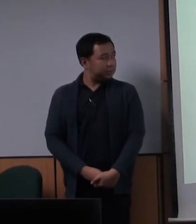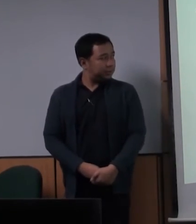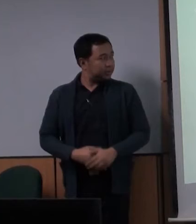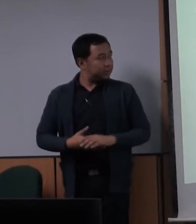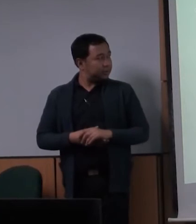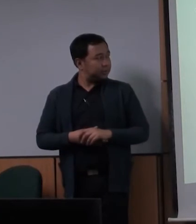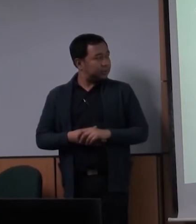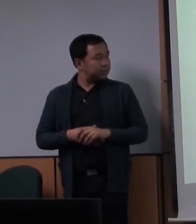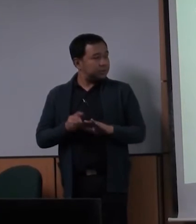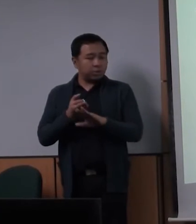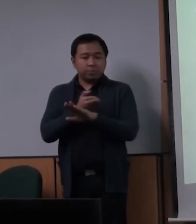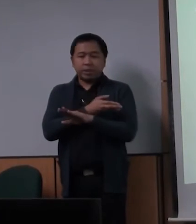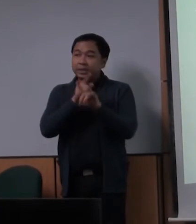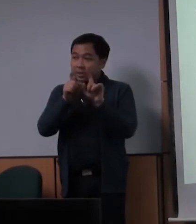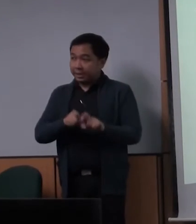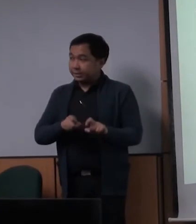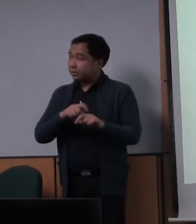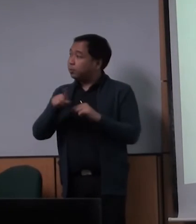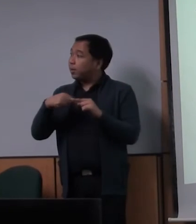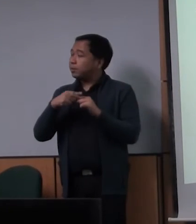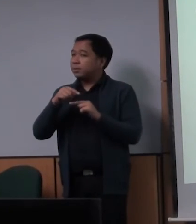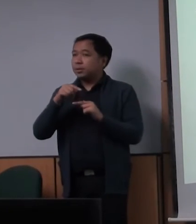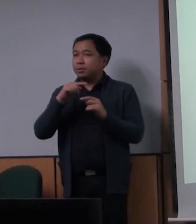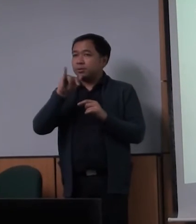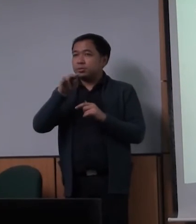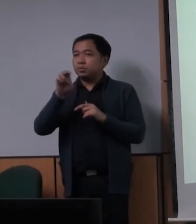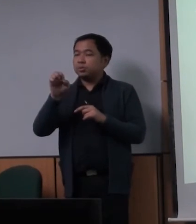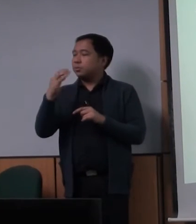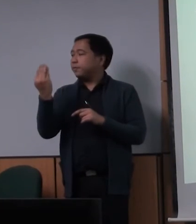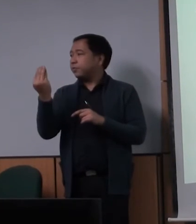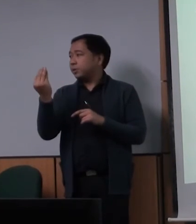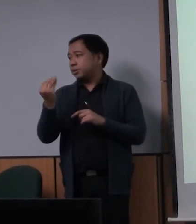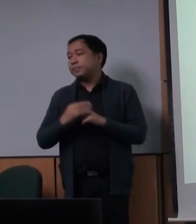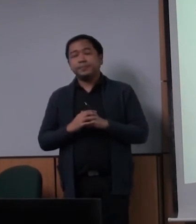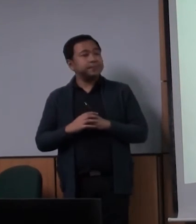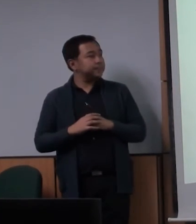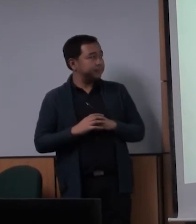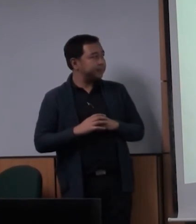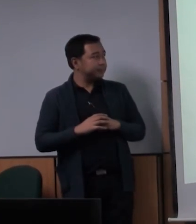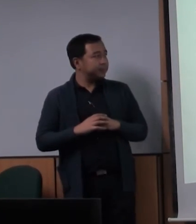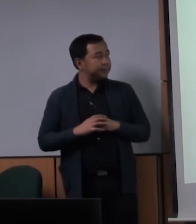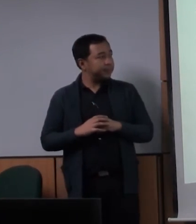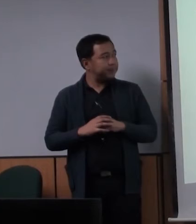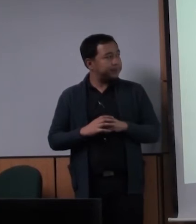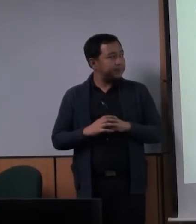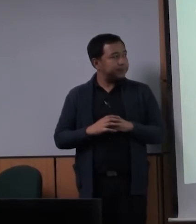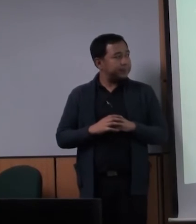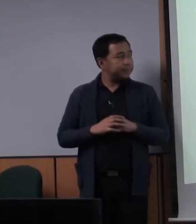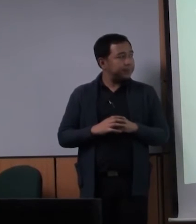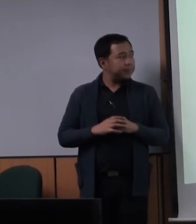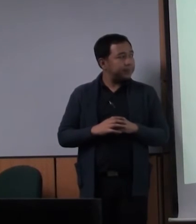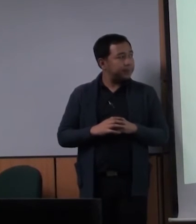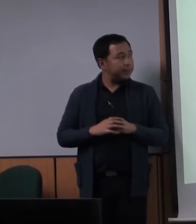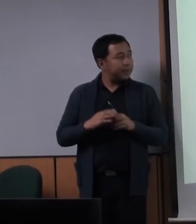the pre-test done June 14 for this one, the sample in the